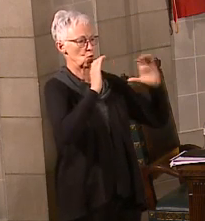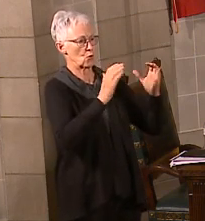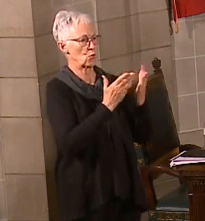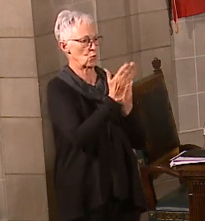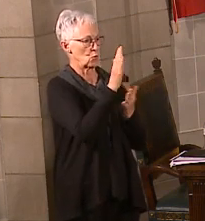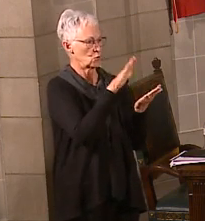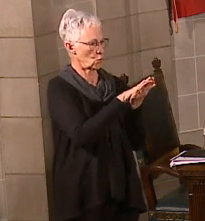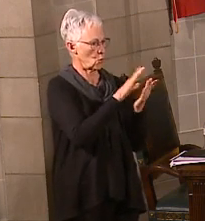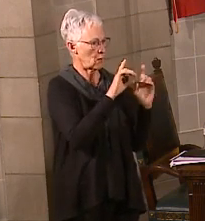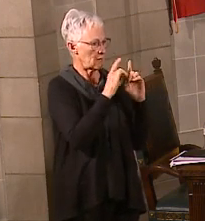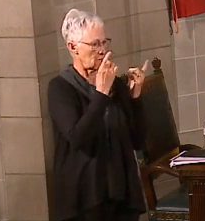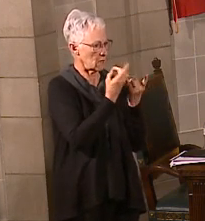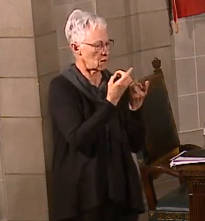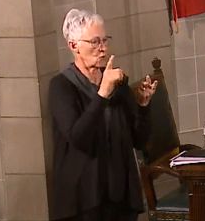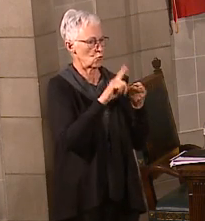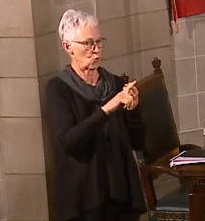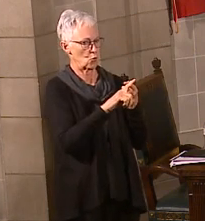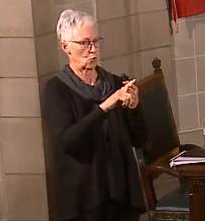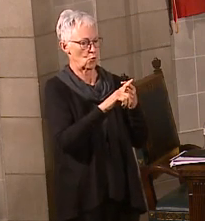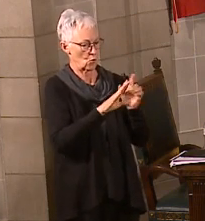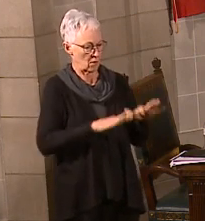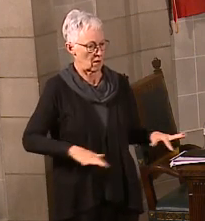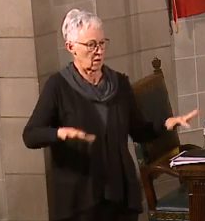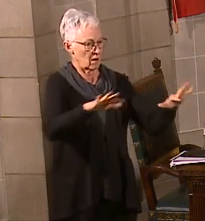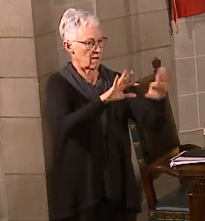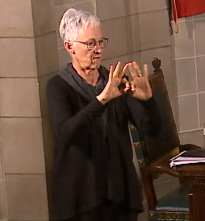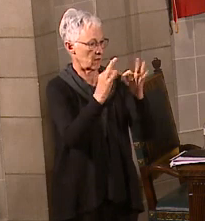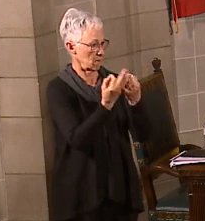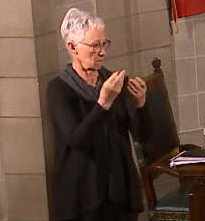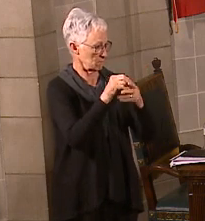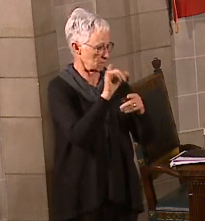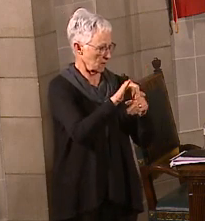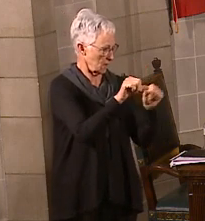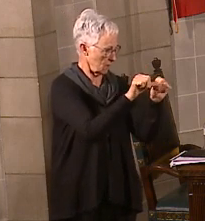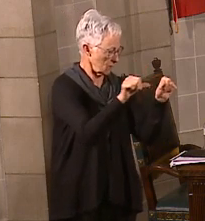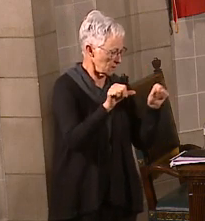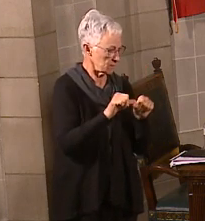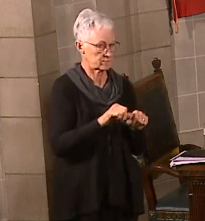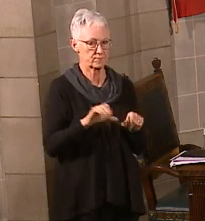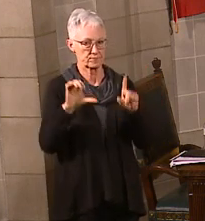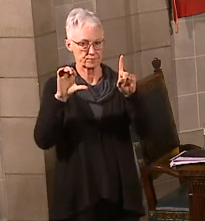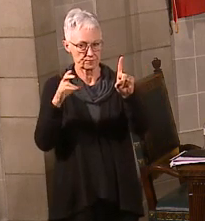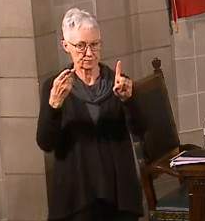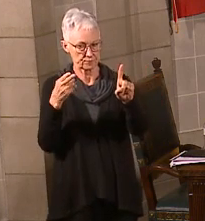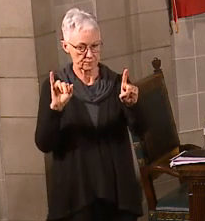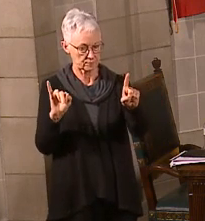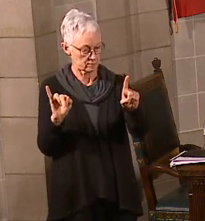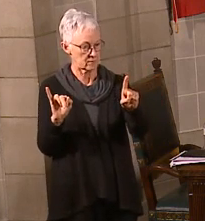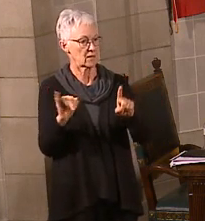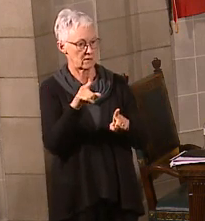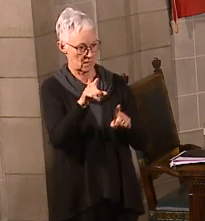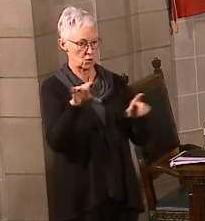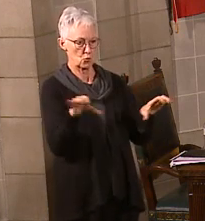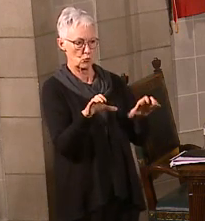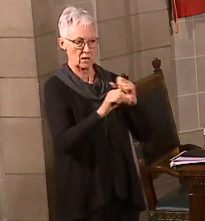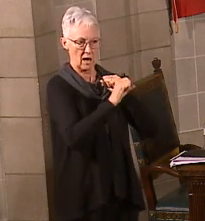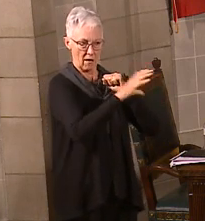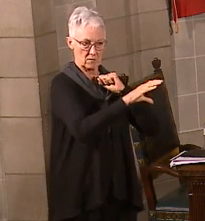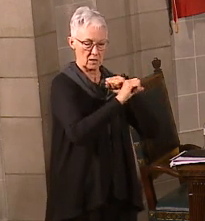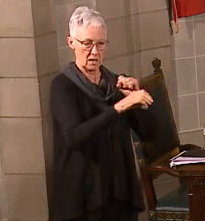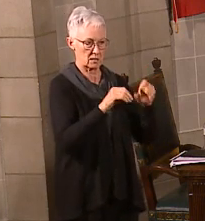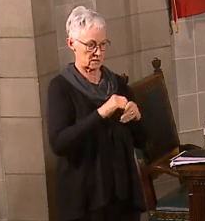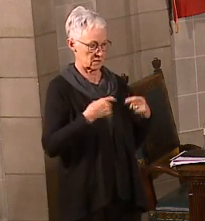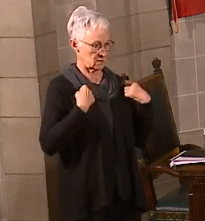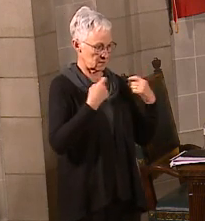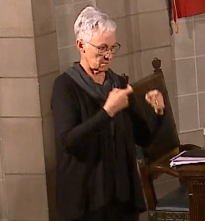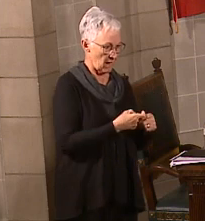families. CHI has purchased advertising in multiple languages, both English and Spanish at least, to be